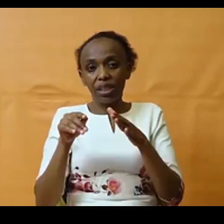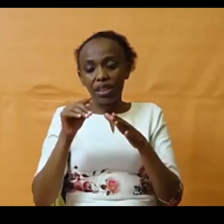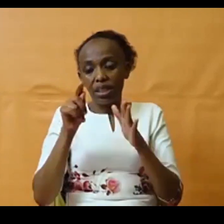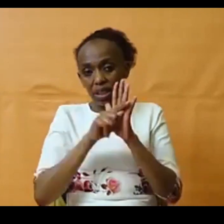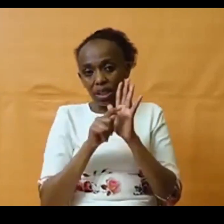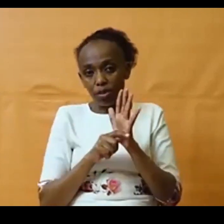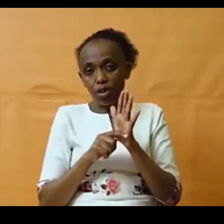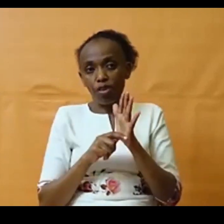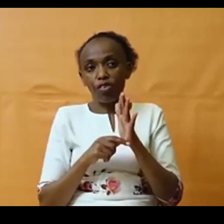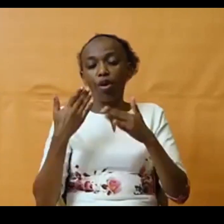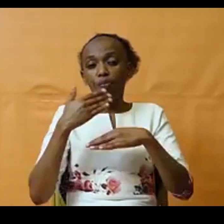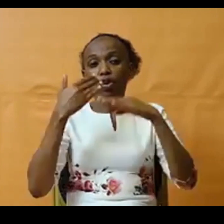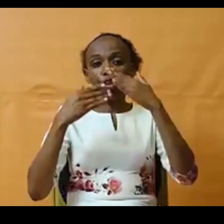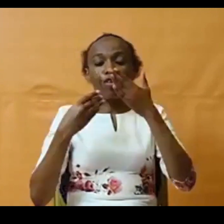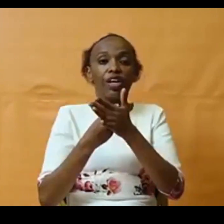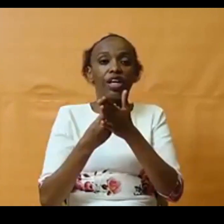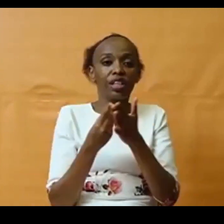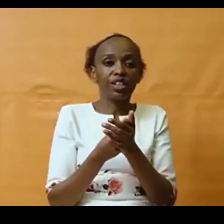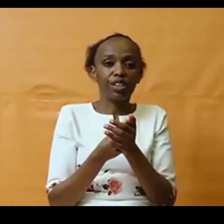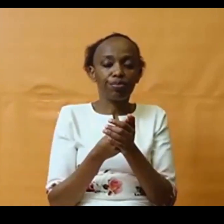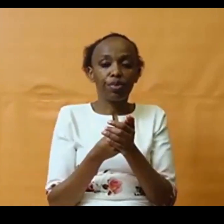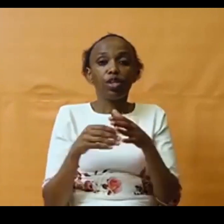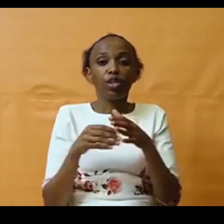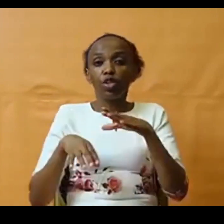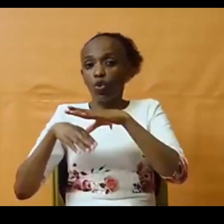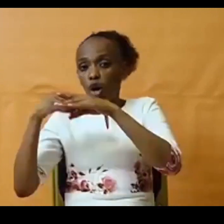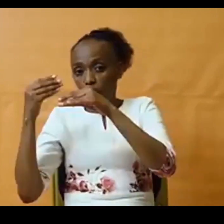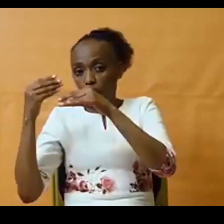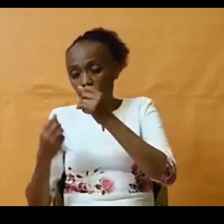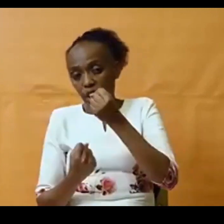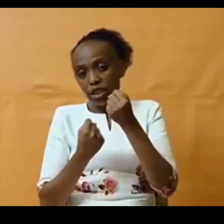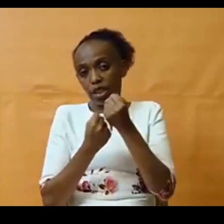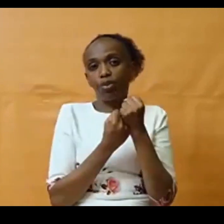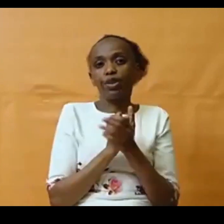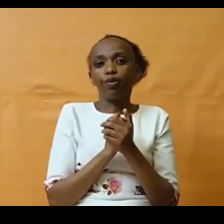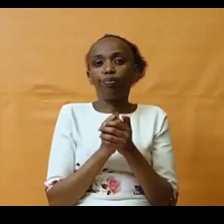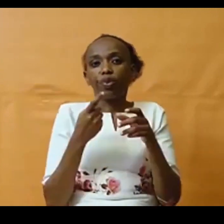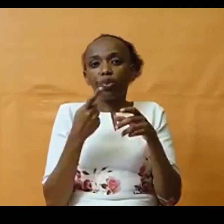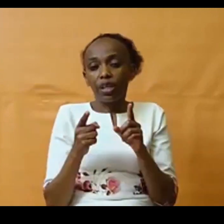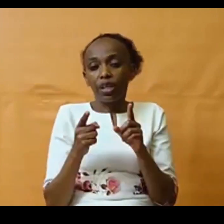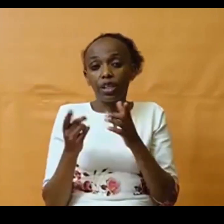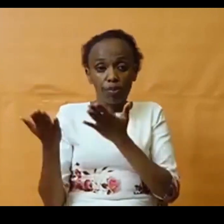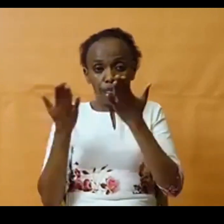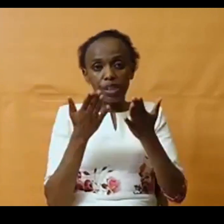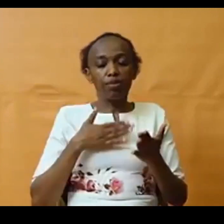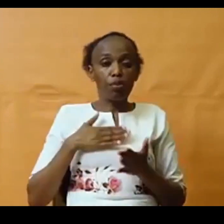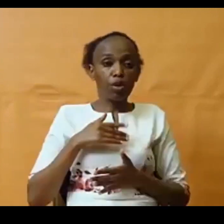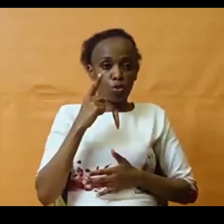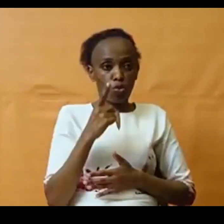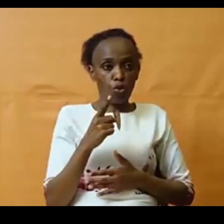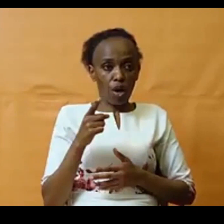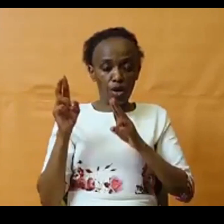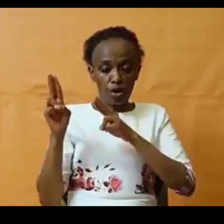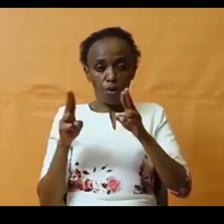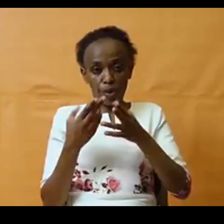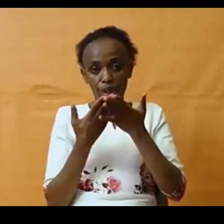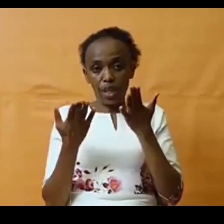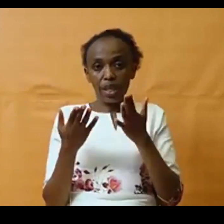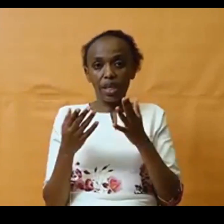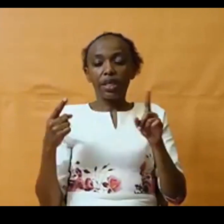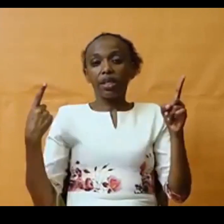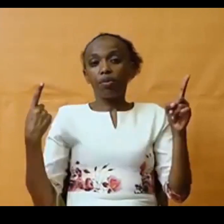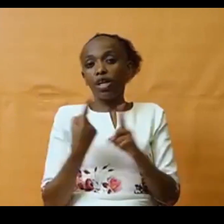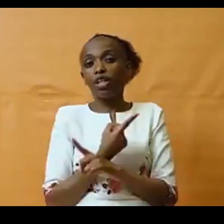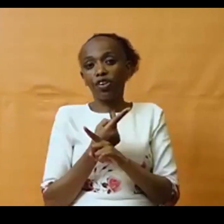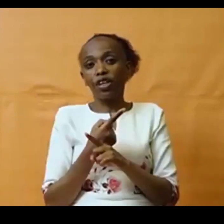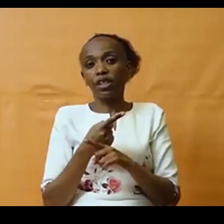financing required for external support. But it brings me to one similarity and one big difference between the late 1970s